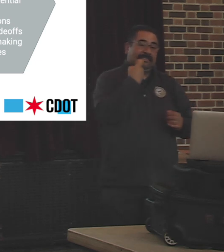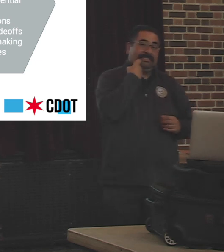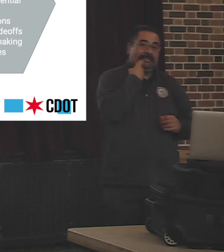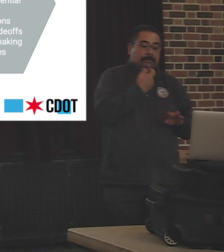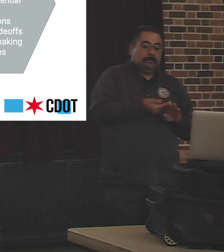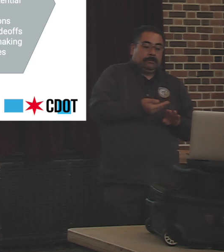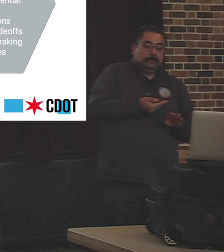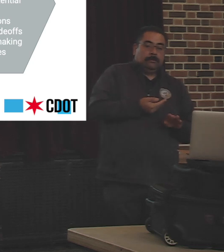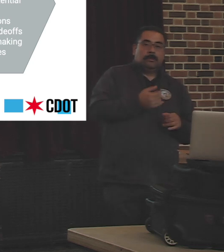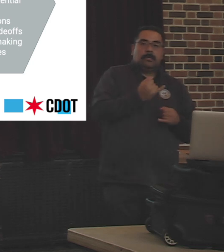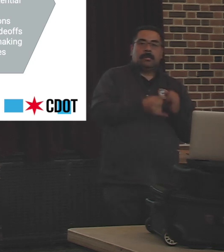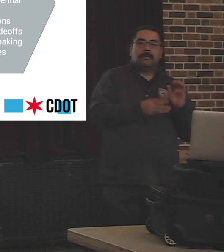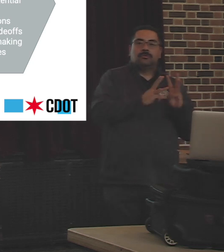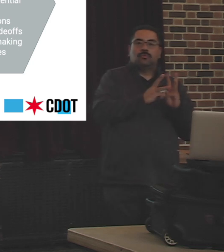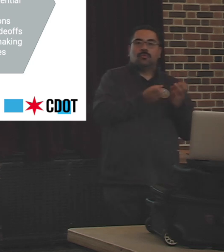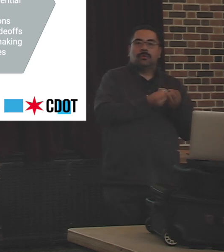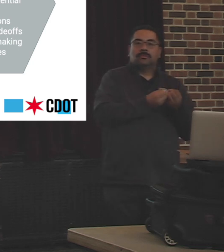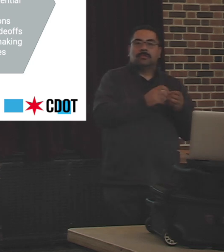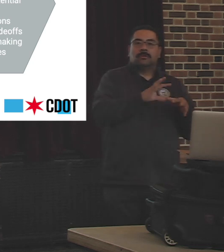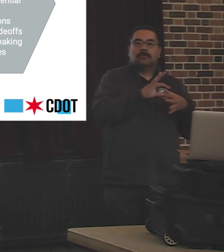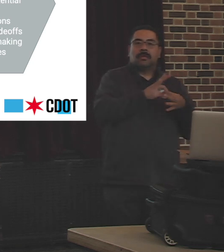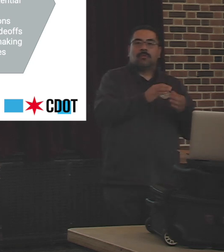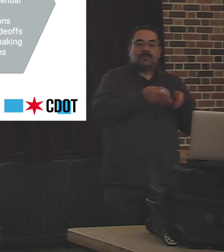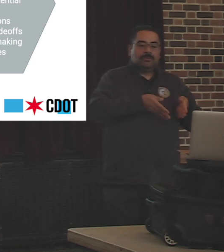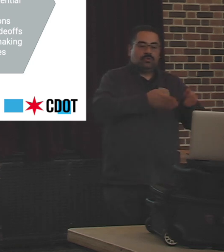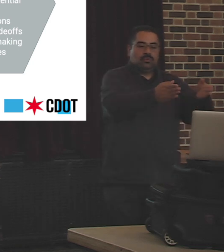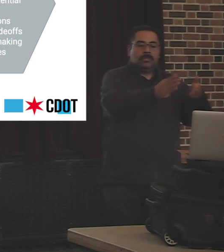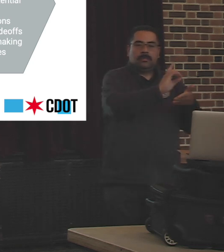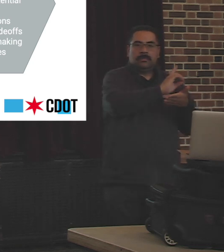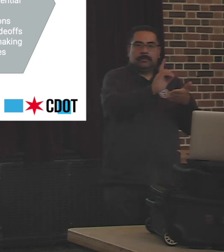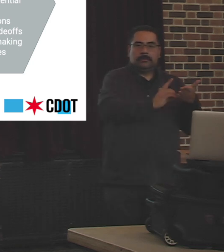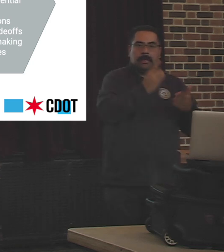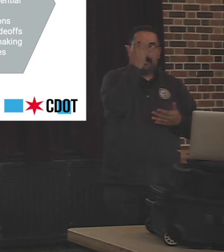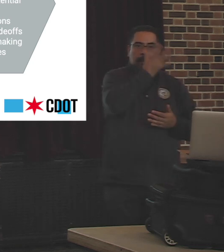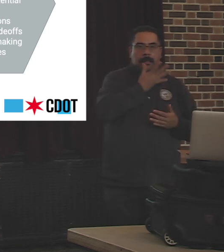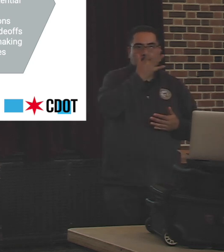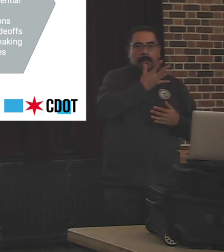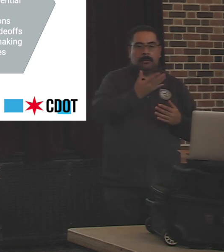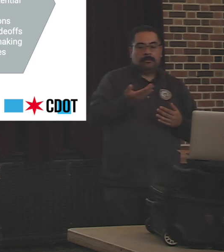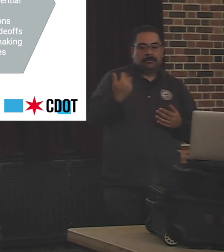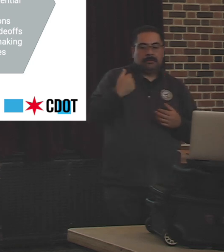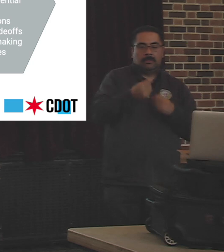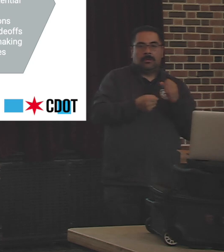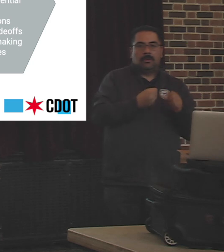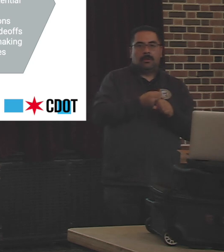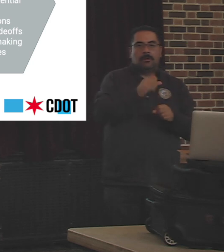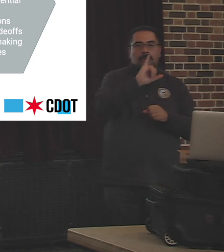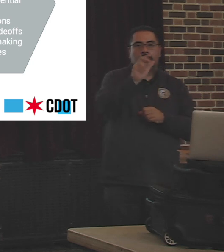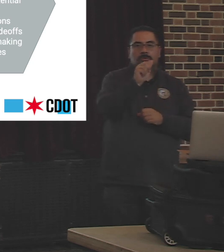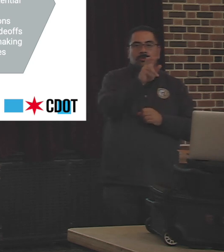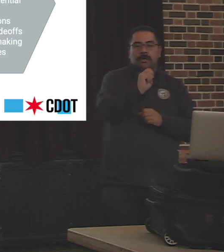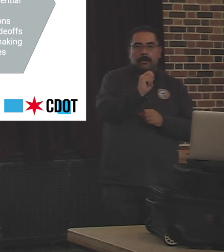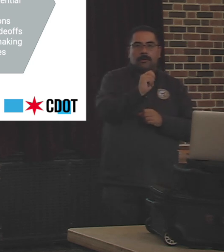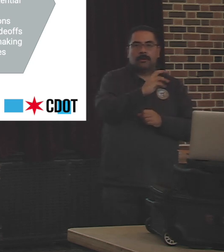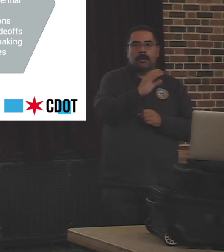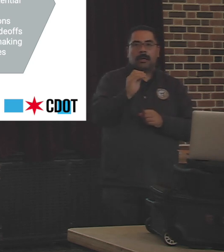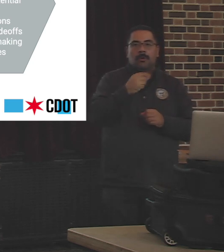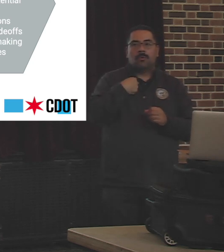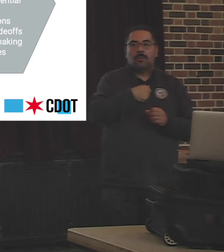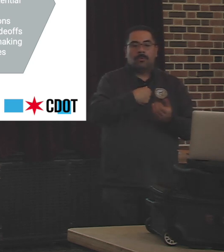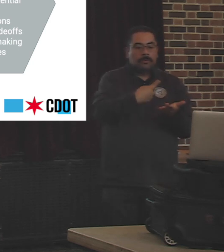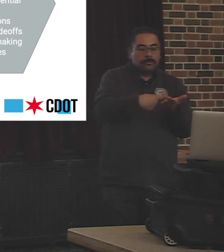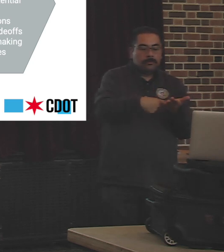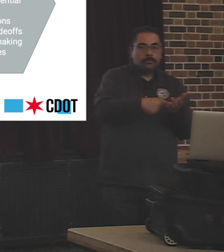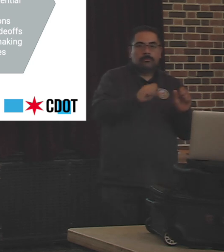and the last workshop we had was on street design. That was earlier this year in January, and we